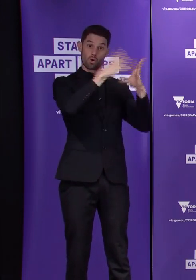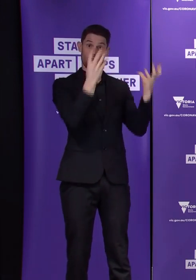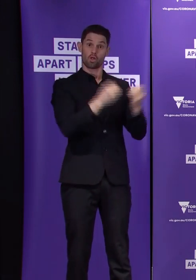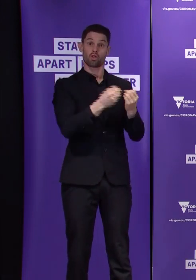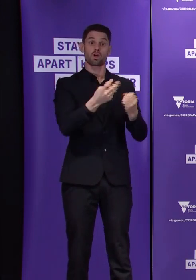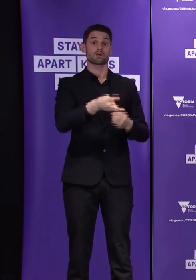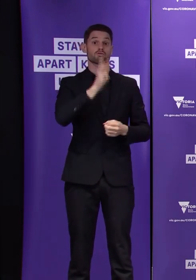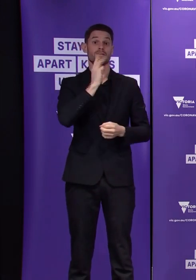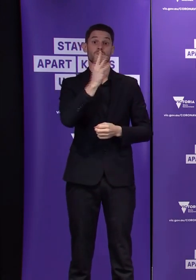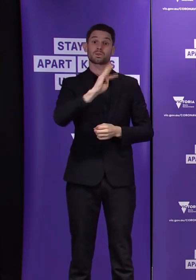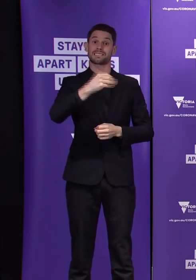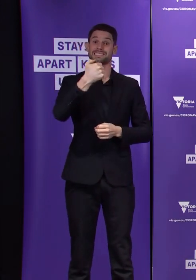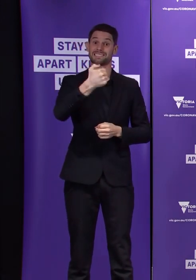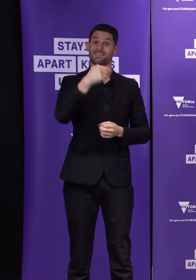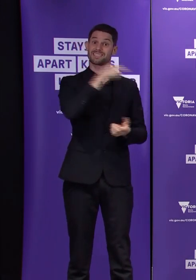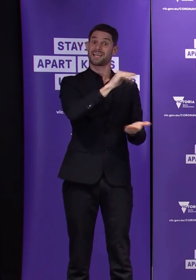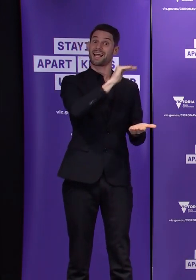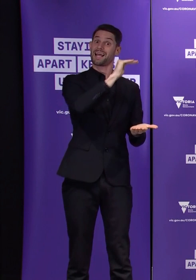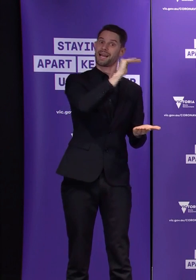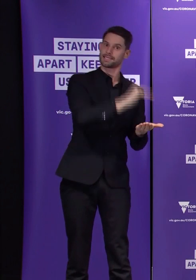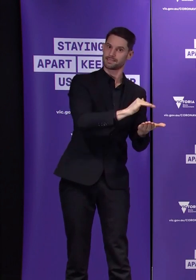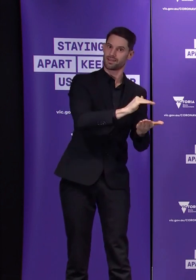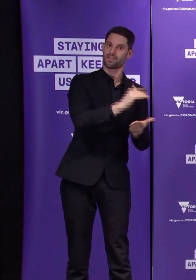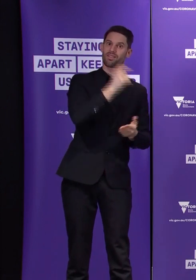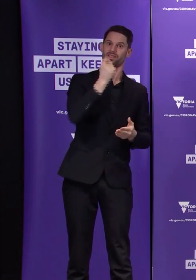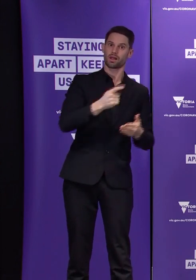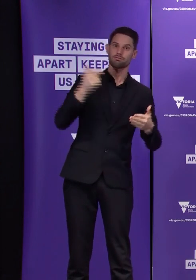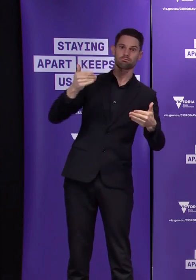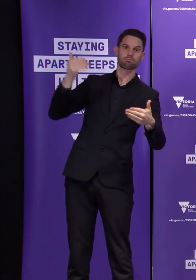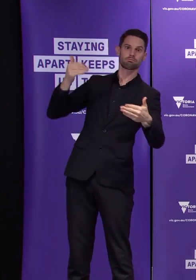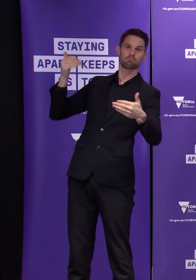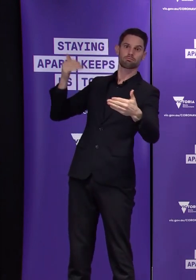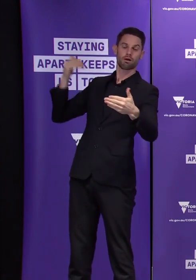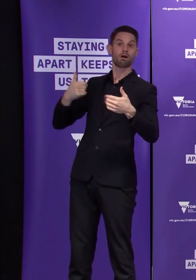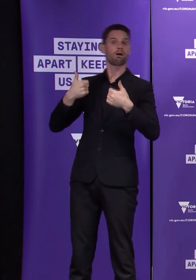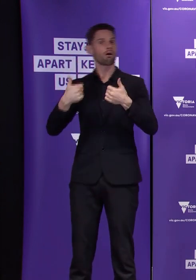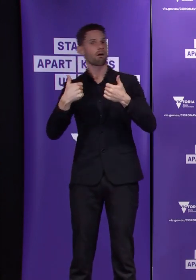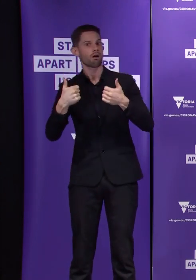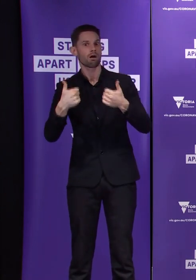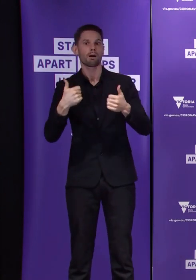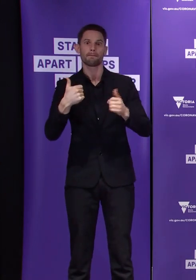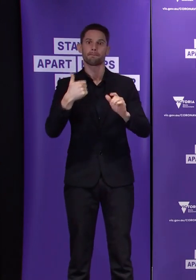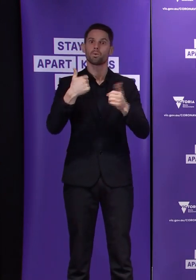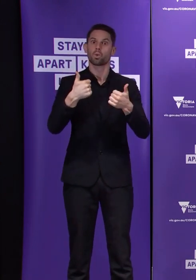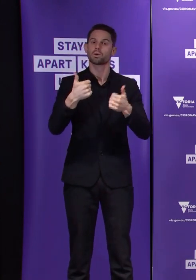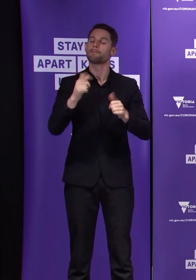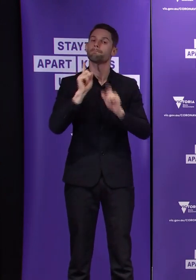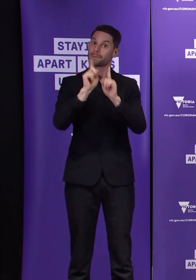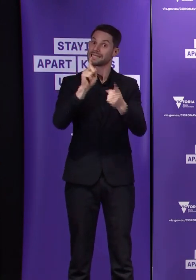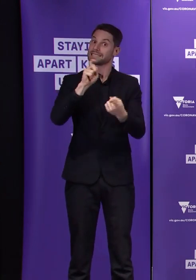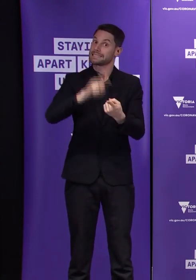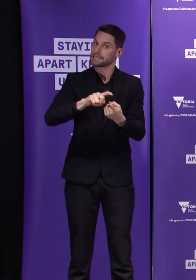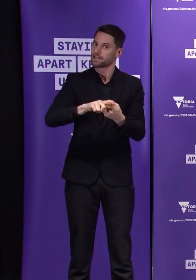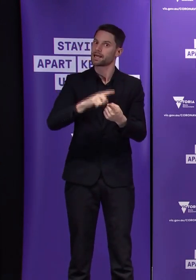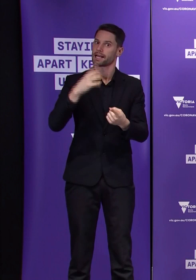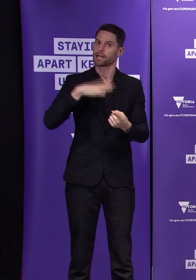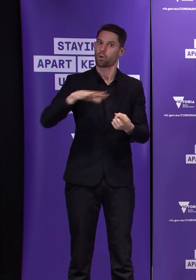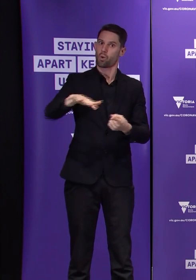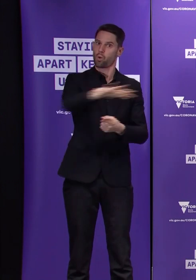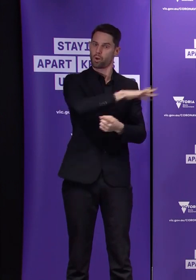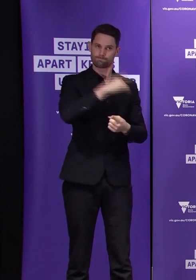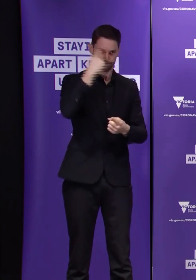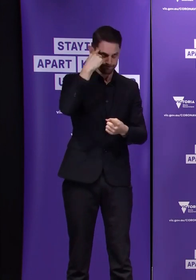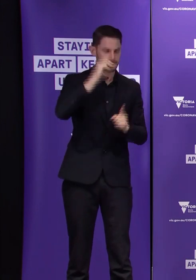is down considerably, but there should be no sense of complacency. Coming forward and getting tested is the most important thing to